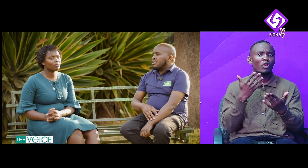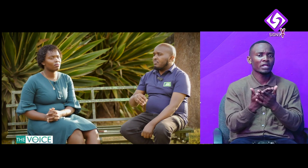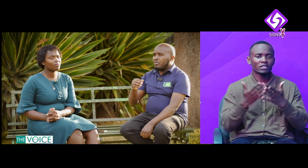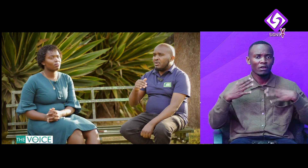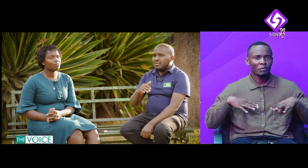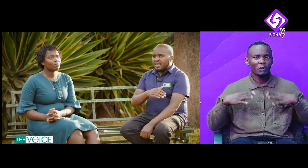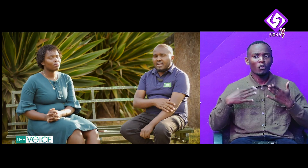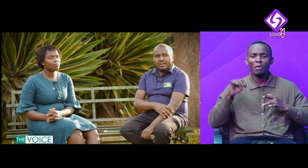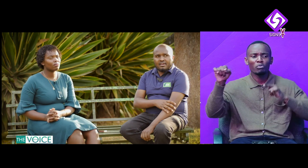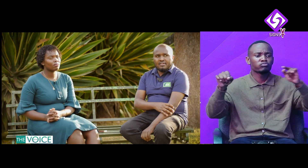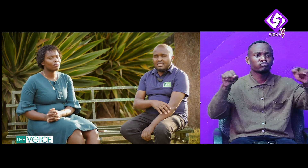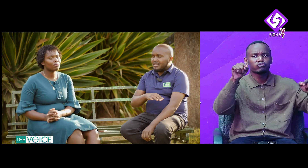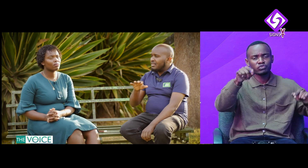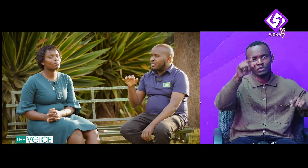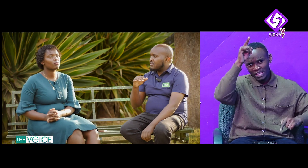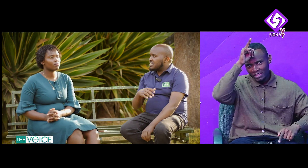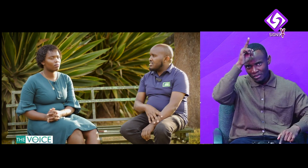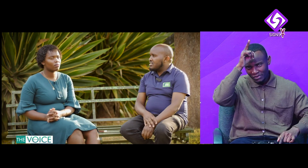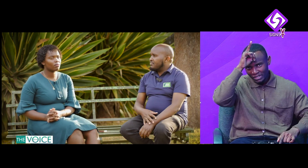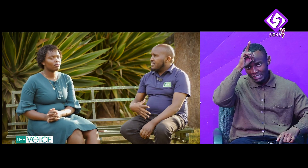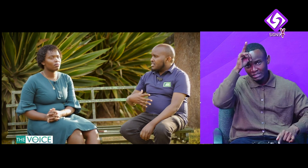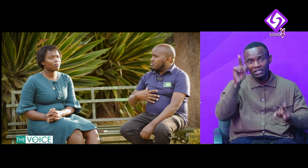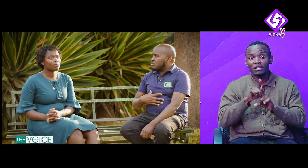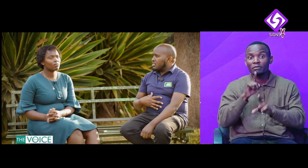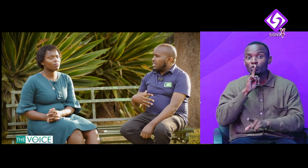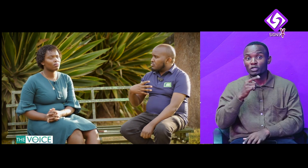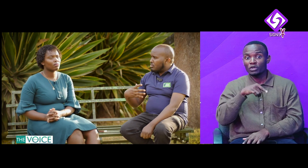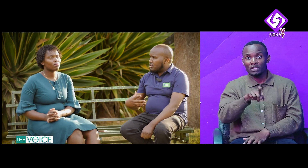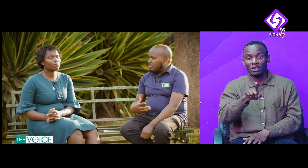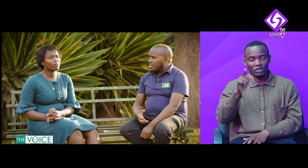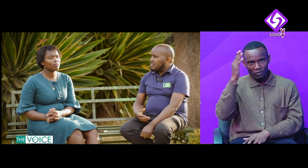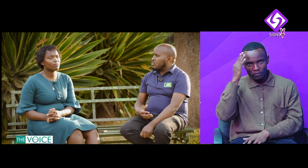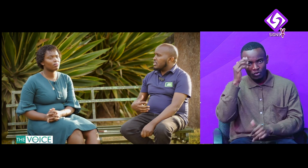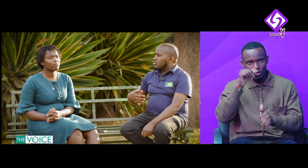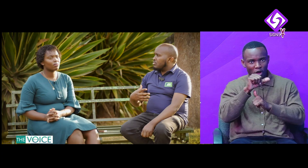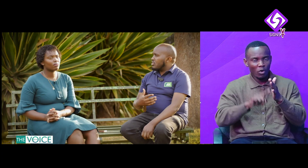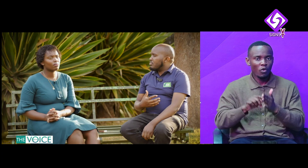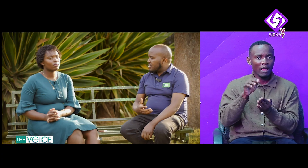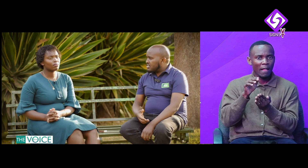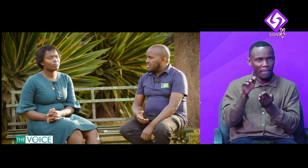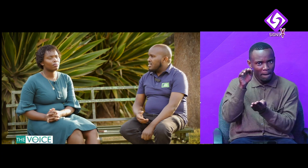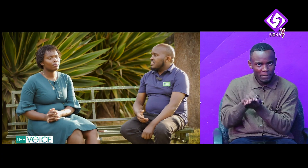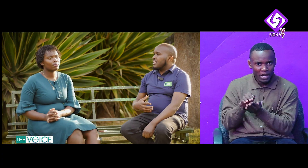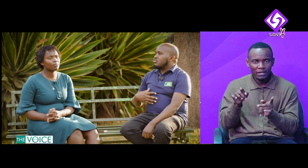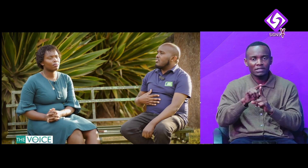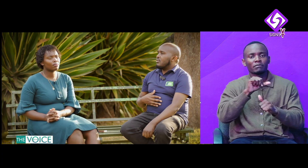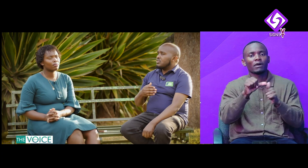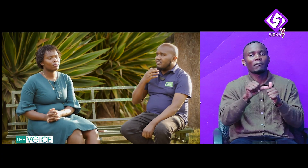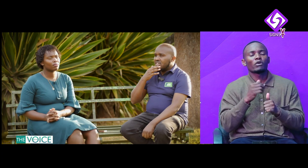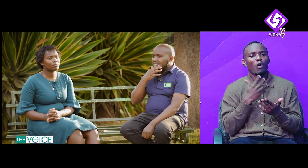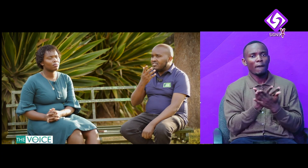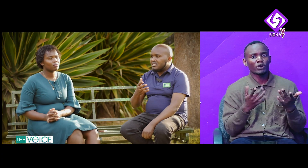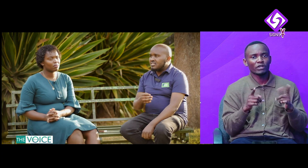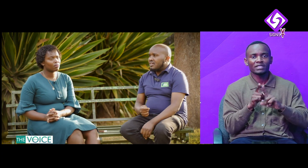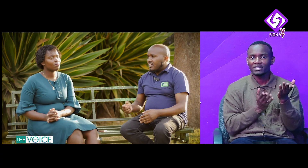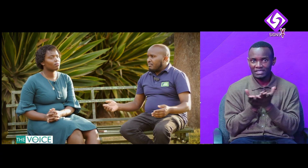village, the people down there in any part of this country, just to make sure that they get to know about the bank, they get to know about our products, they get to know about our